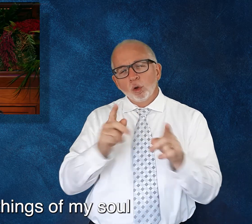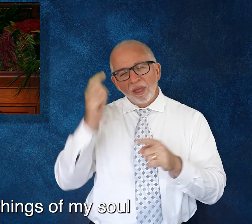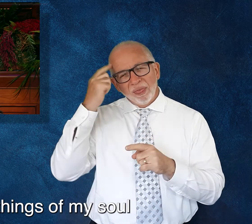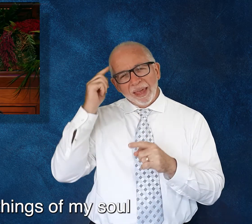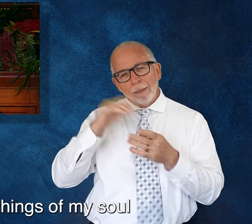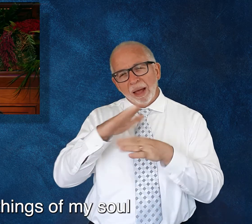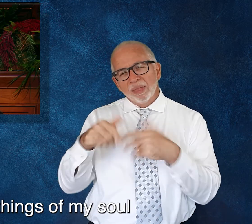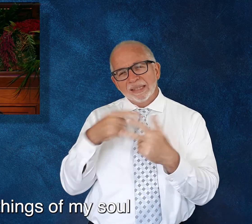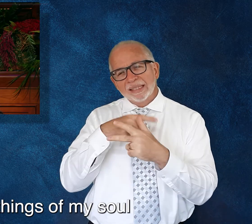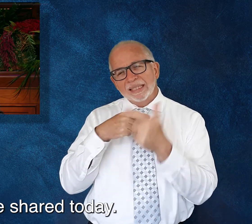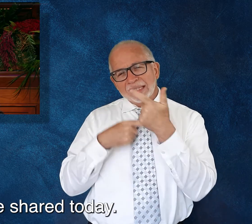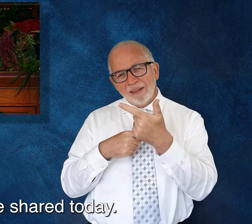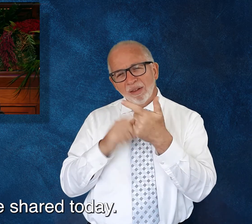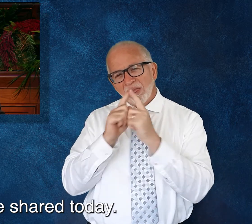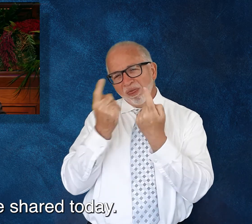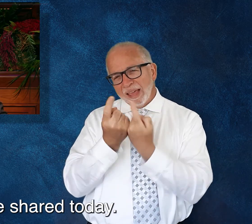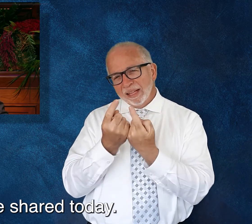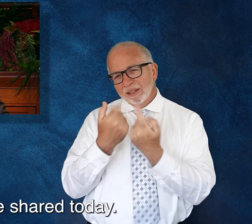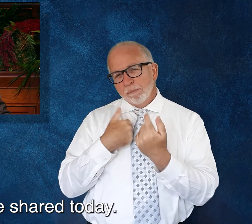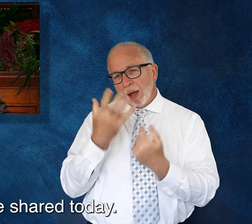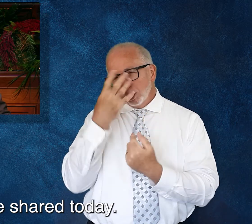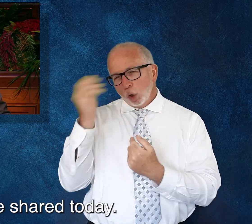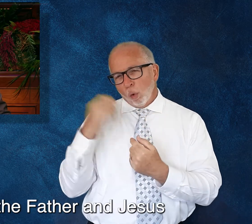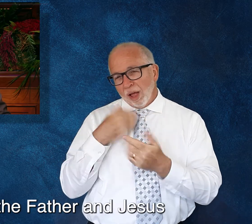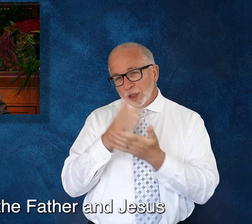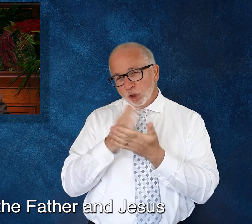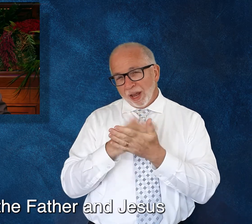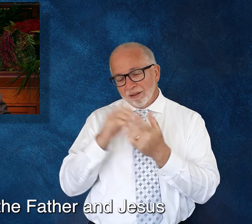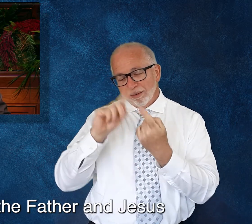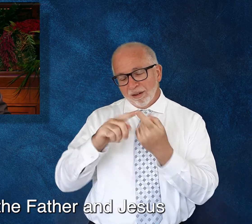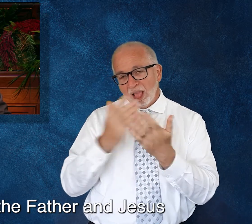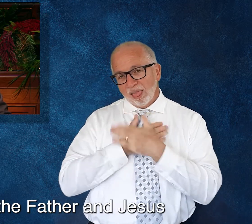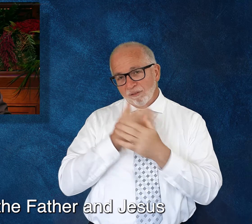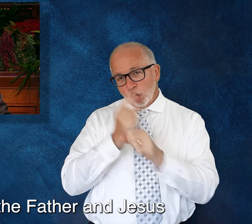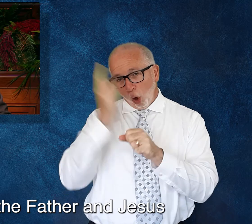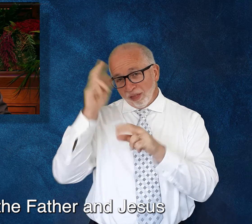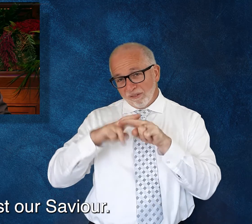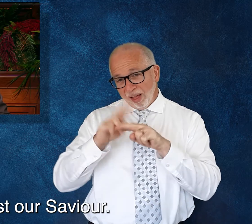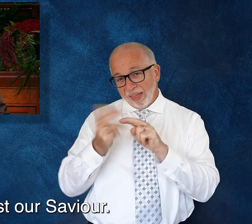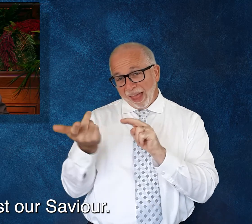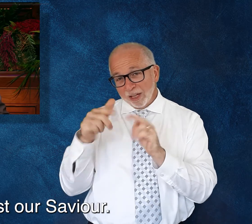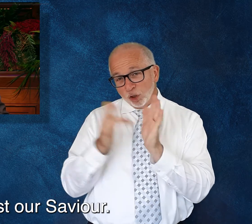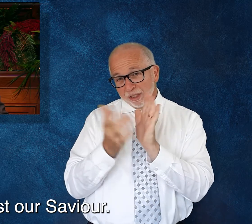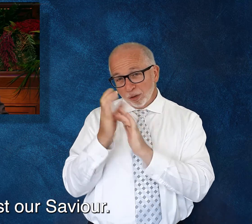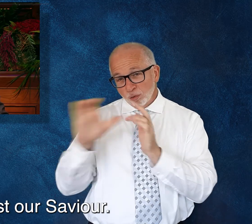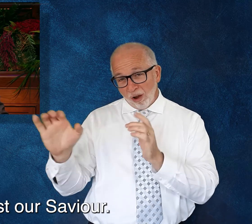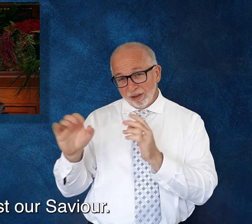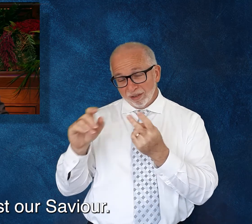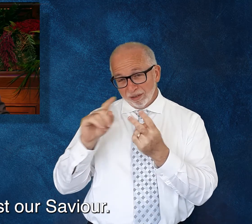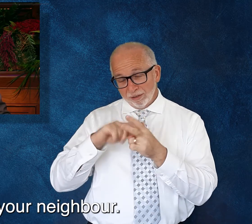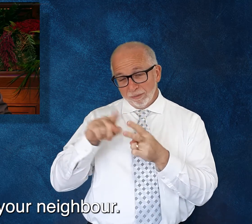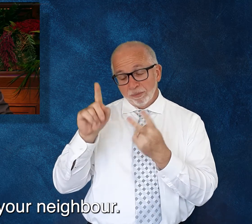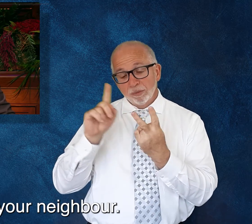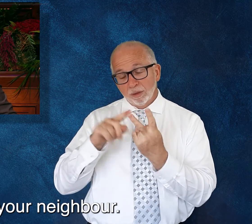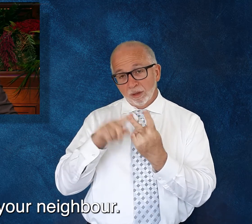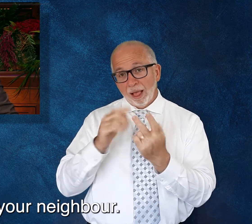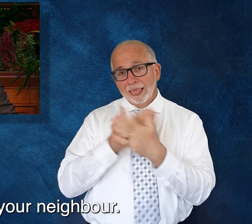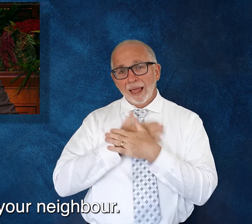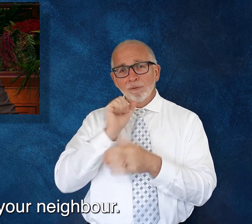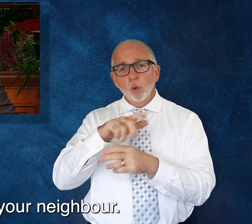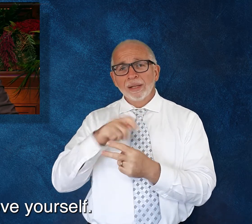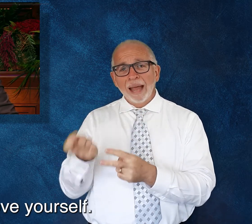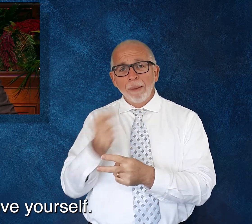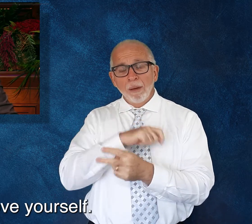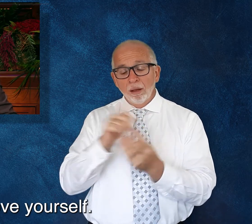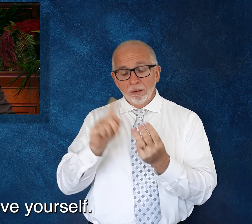things of my soul I have shared today. Love God the Father and Jesus Christ our Savior. Love your neighbor.